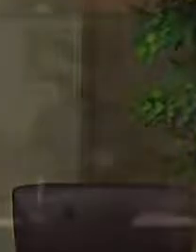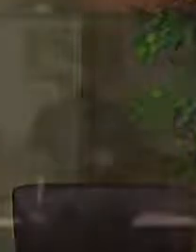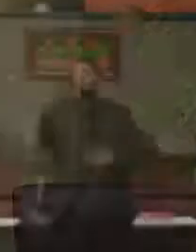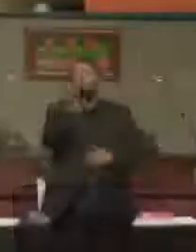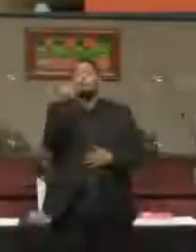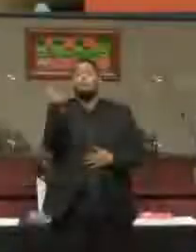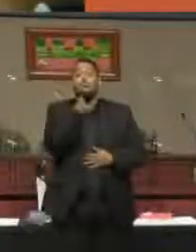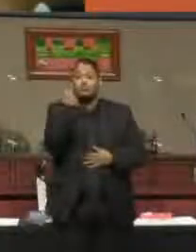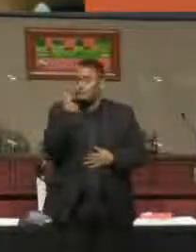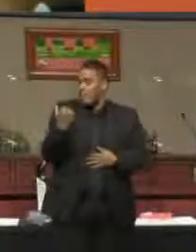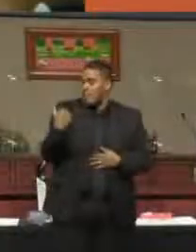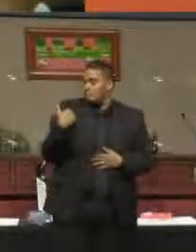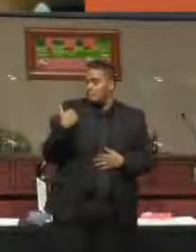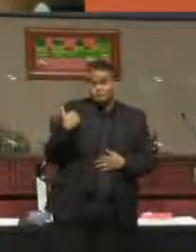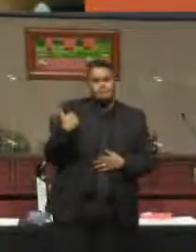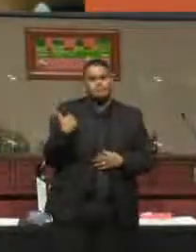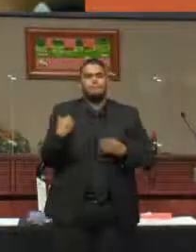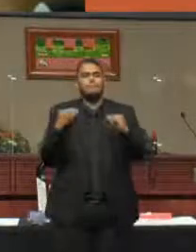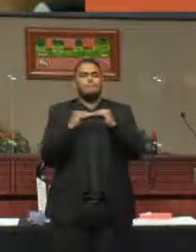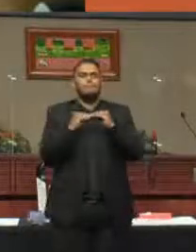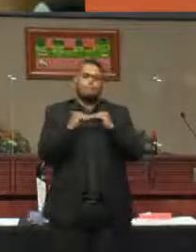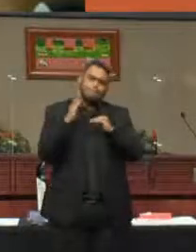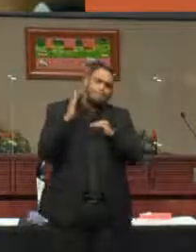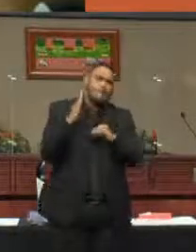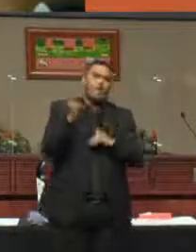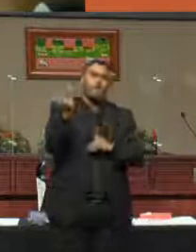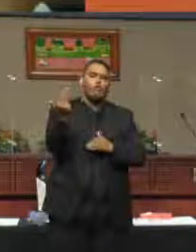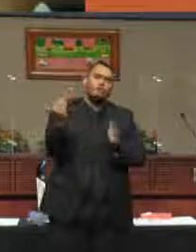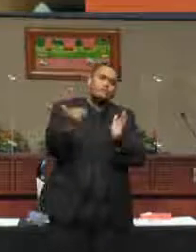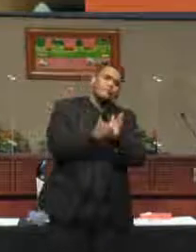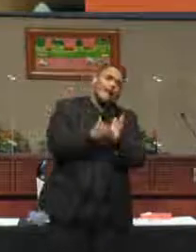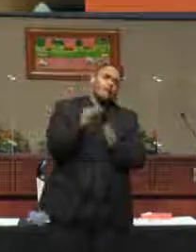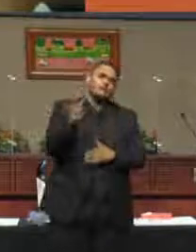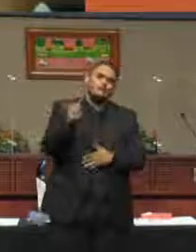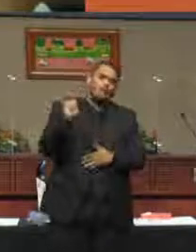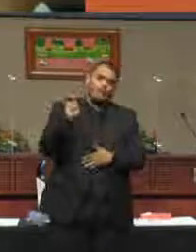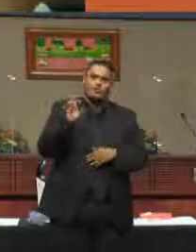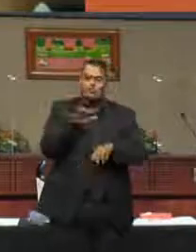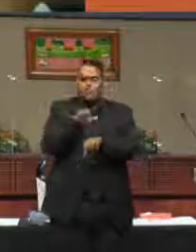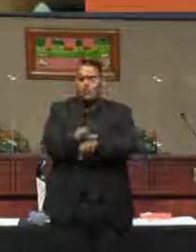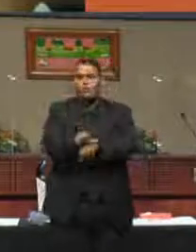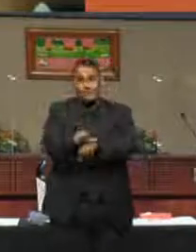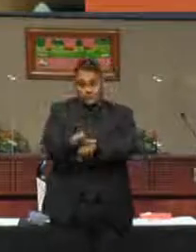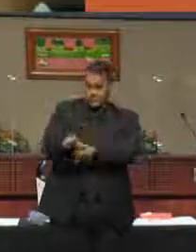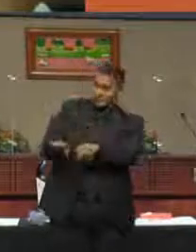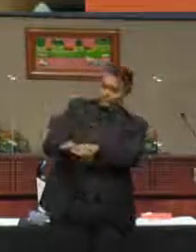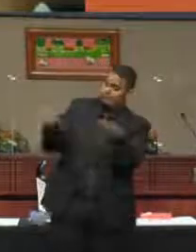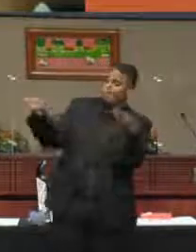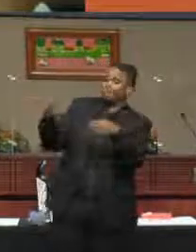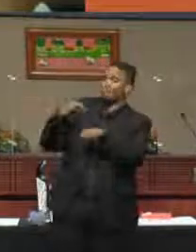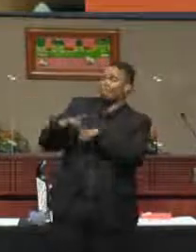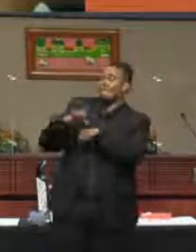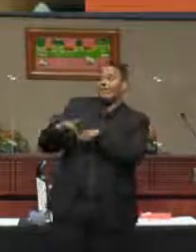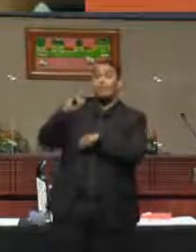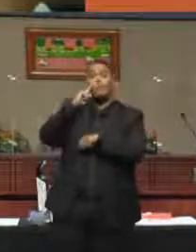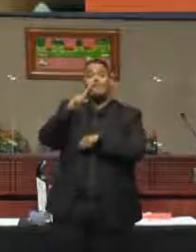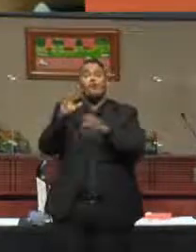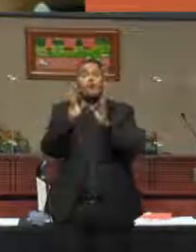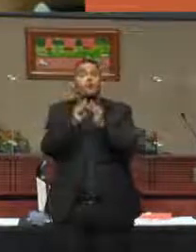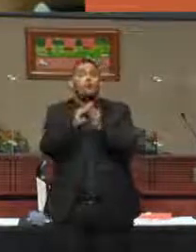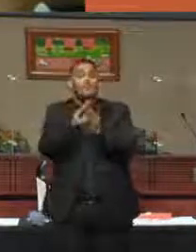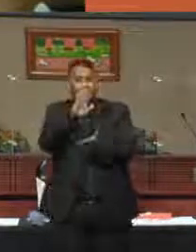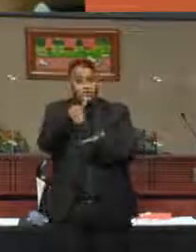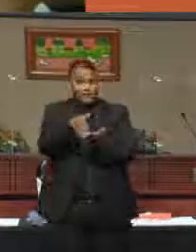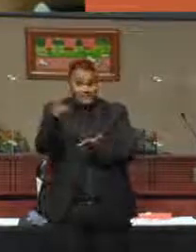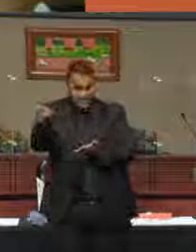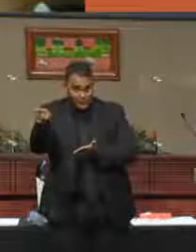than 13,400 appointments opened for our convention center site. They were filled this time